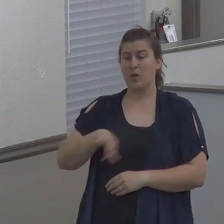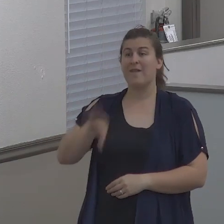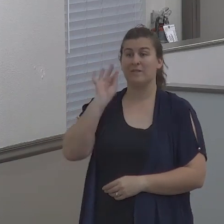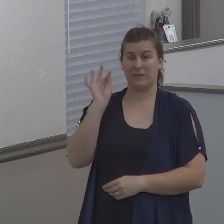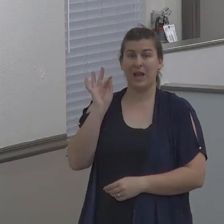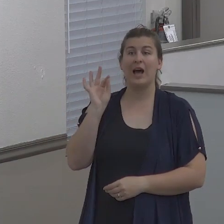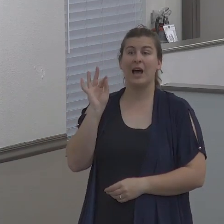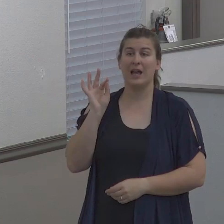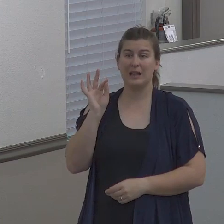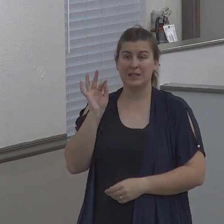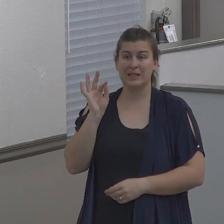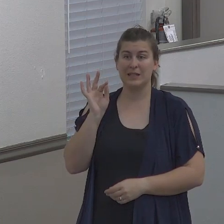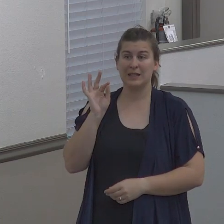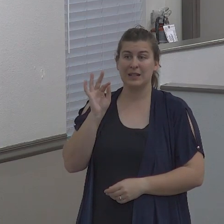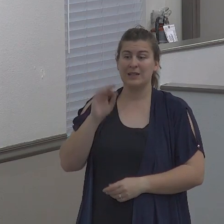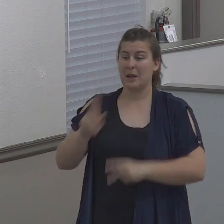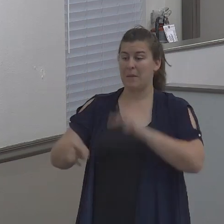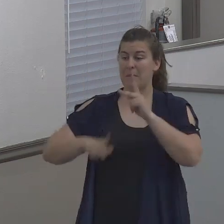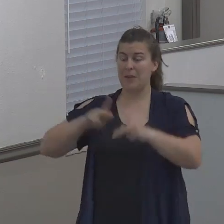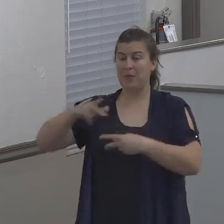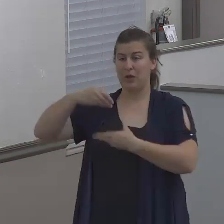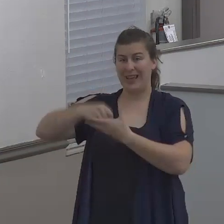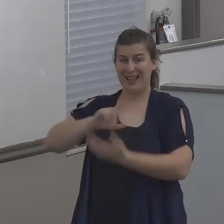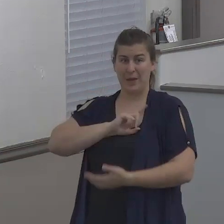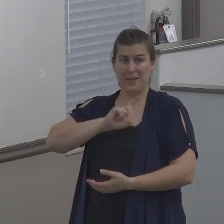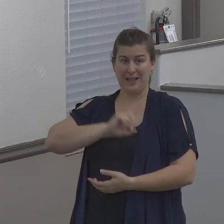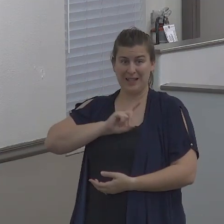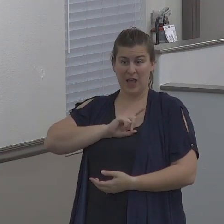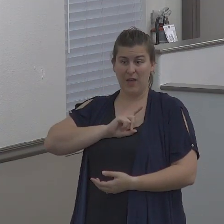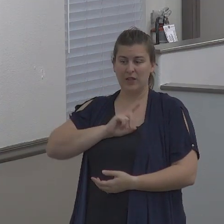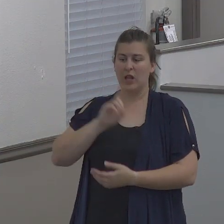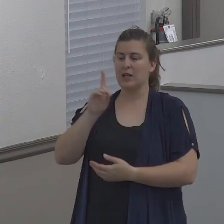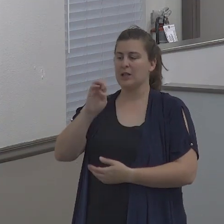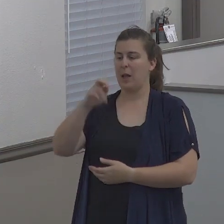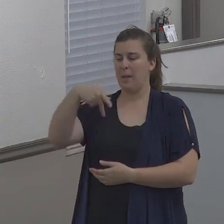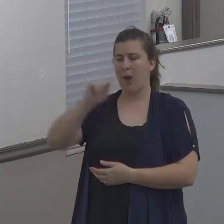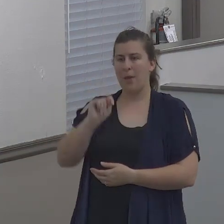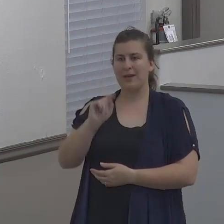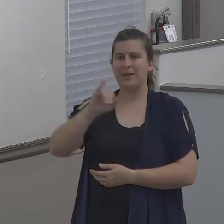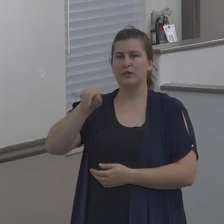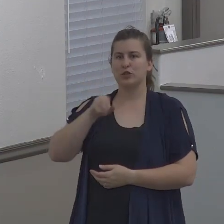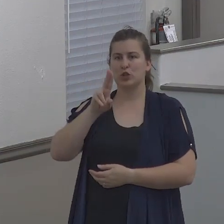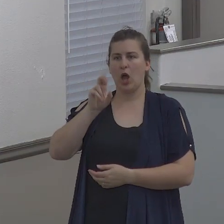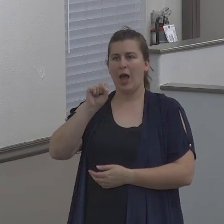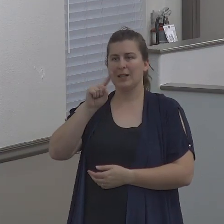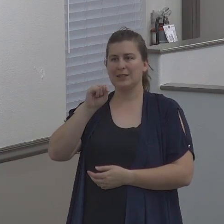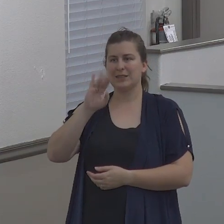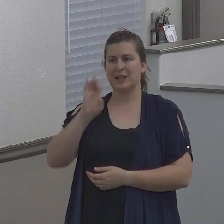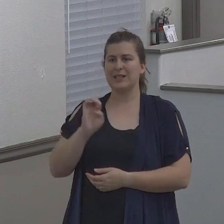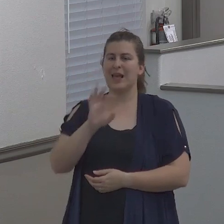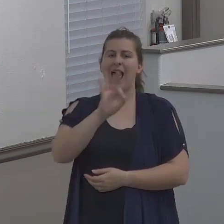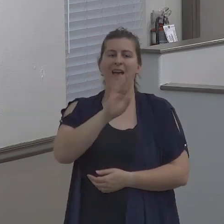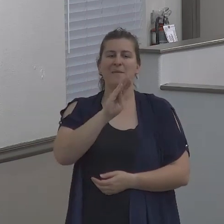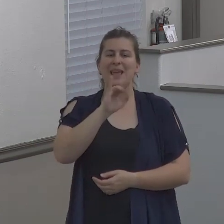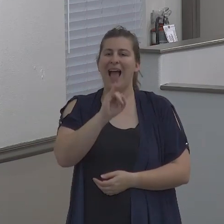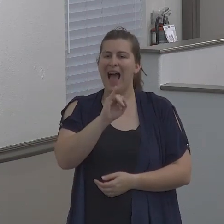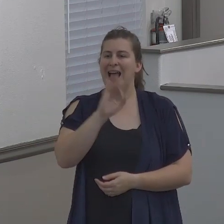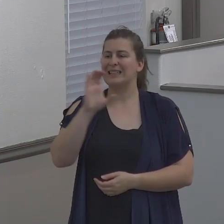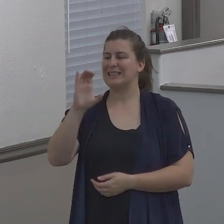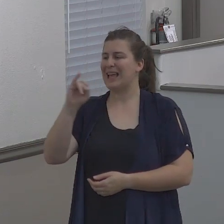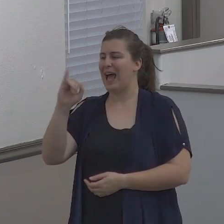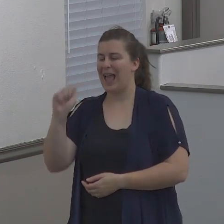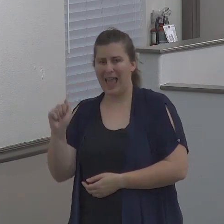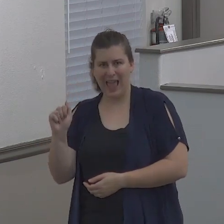finding out with the highest echelons of law enforcement, the, the Department of Justice, the